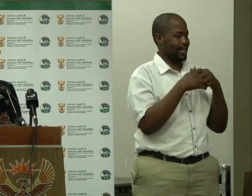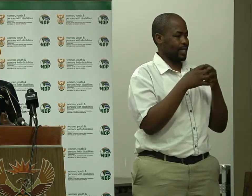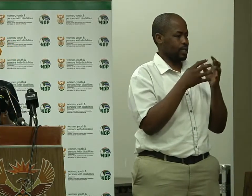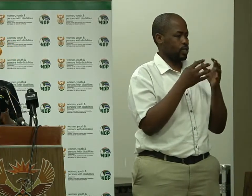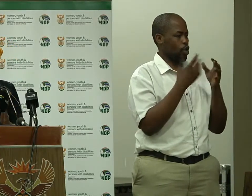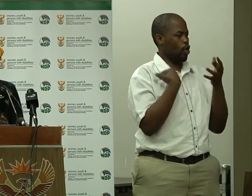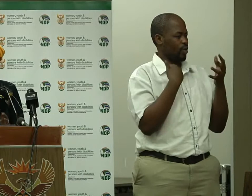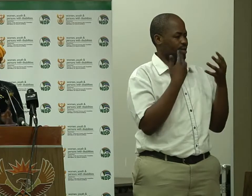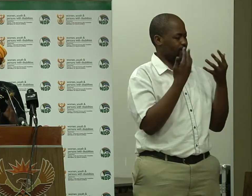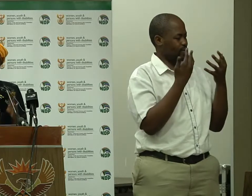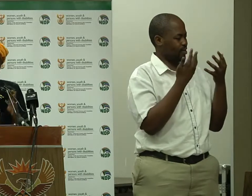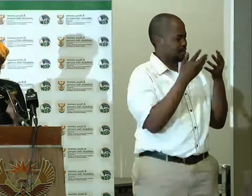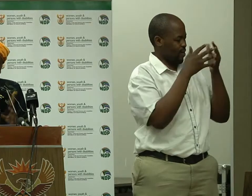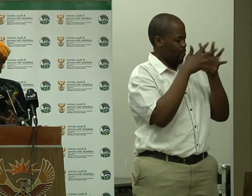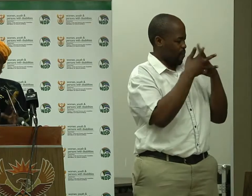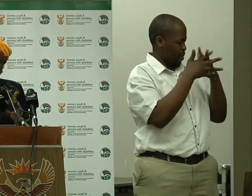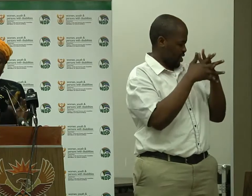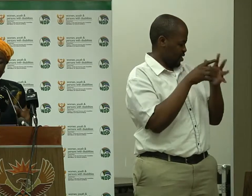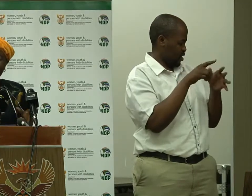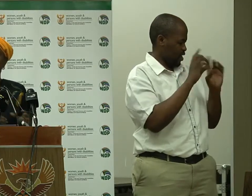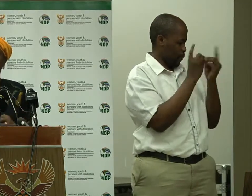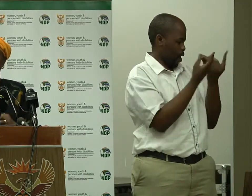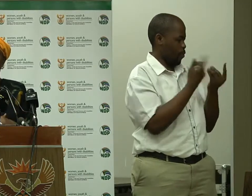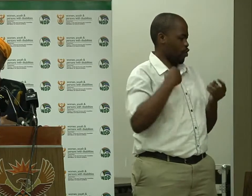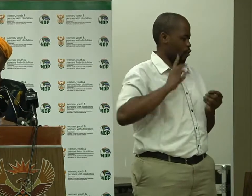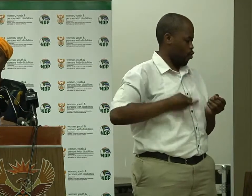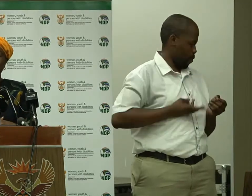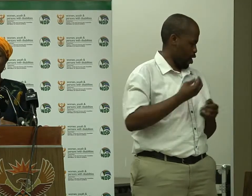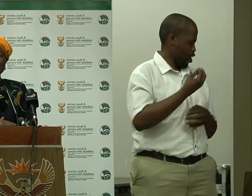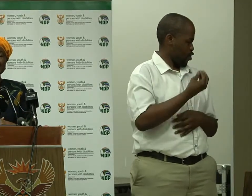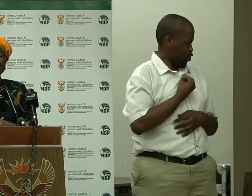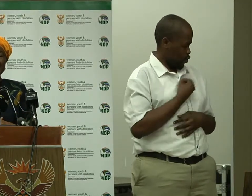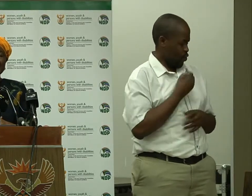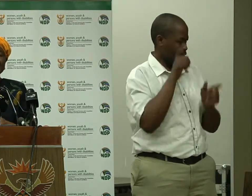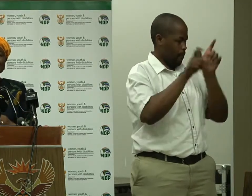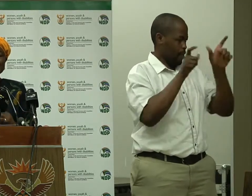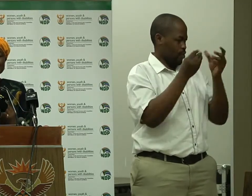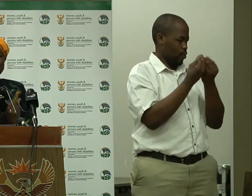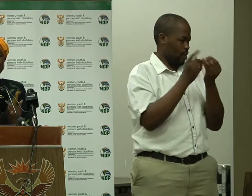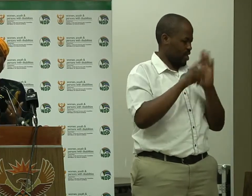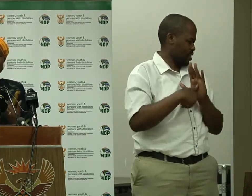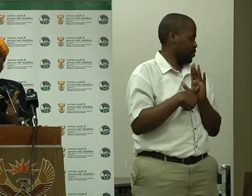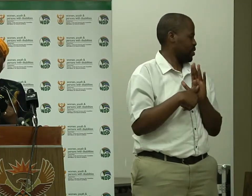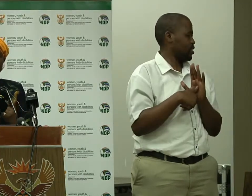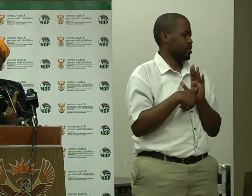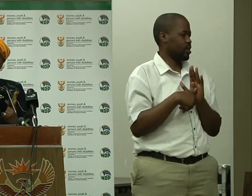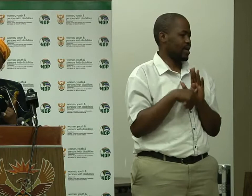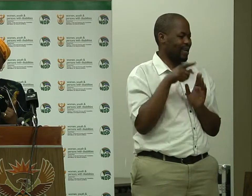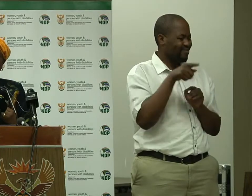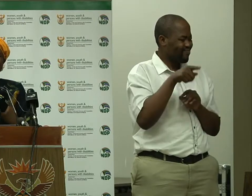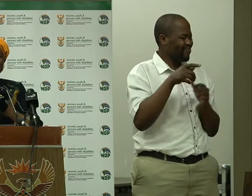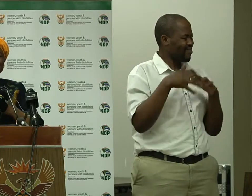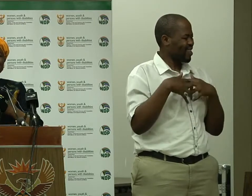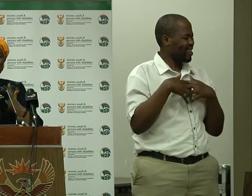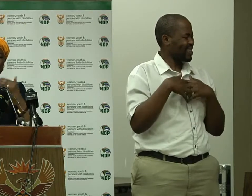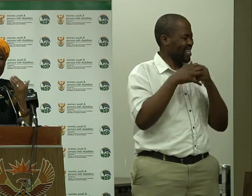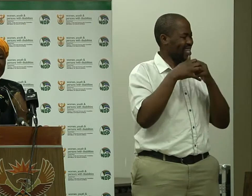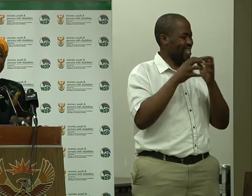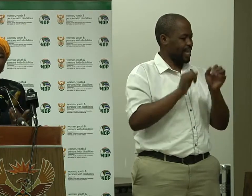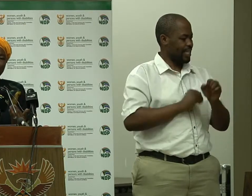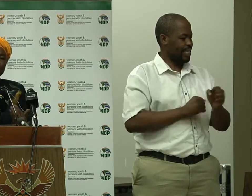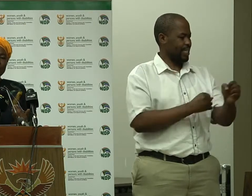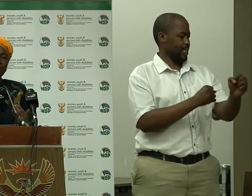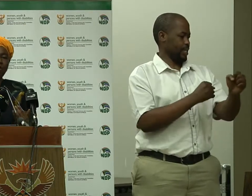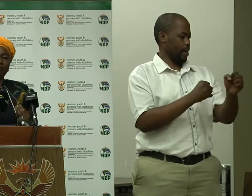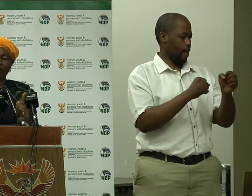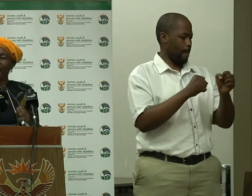department of women, youth, and persons with disability, it has really created a strategic